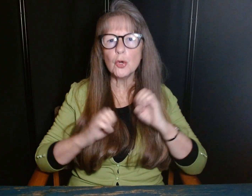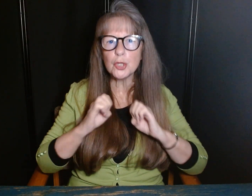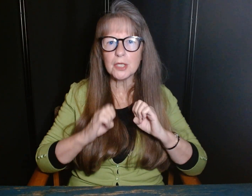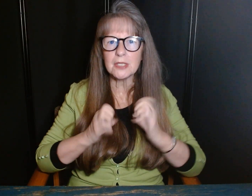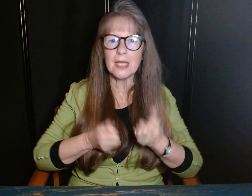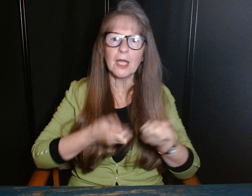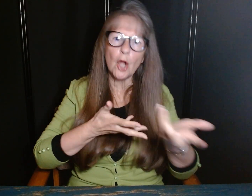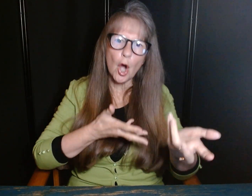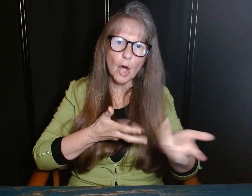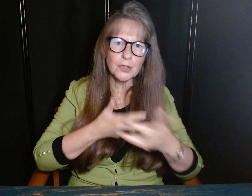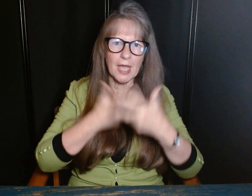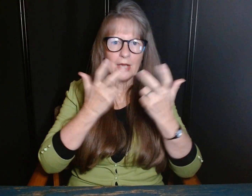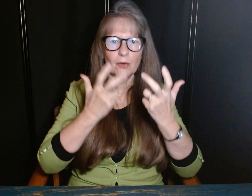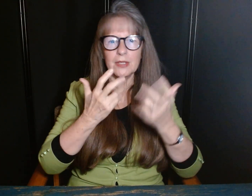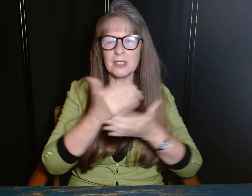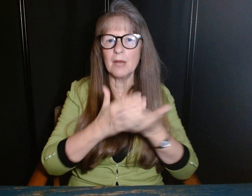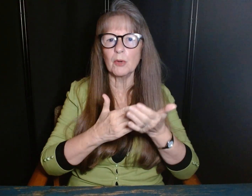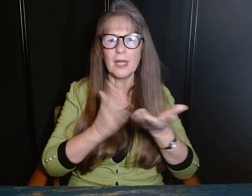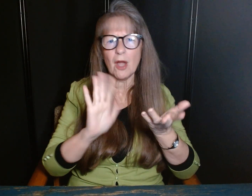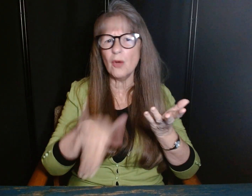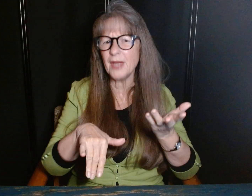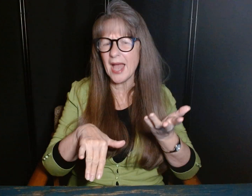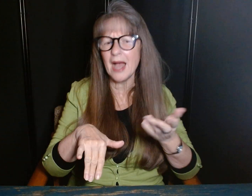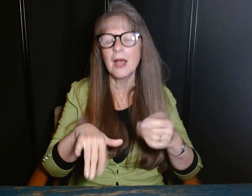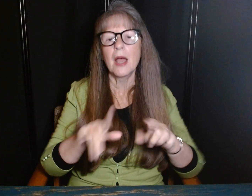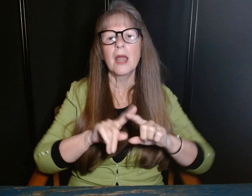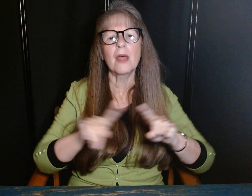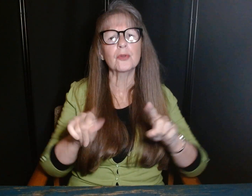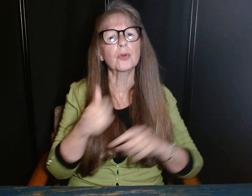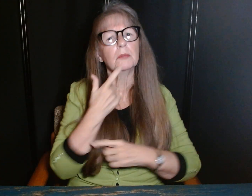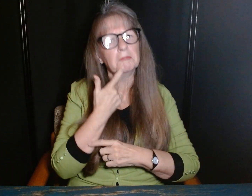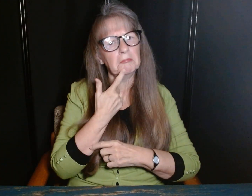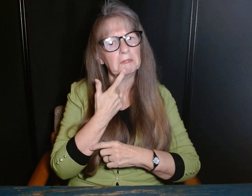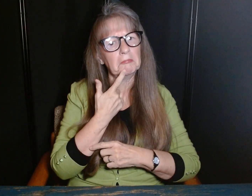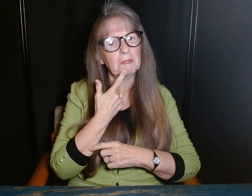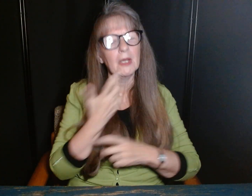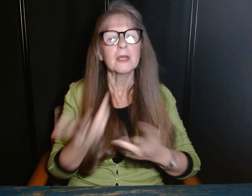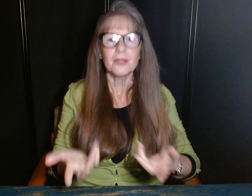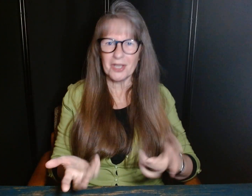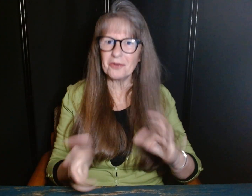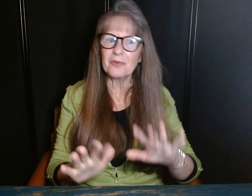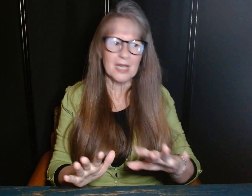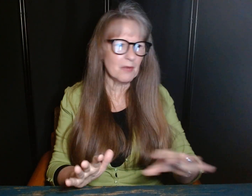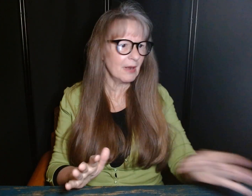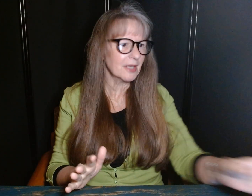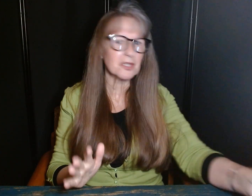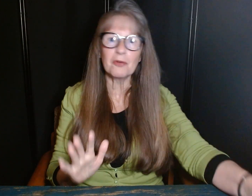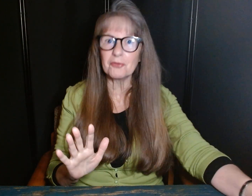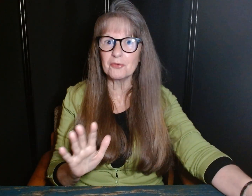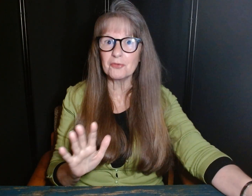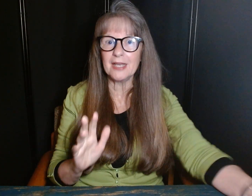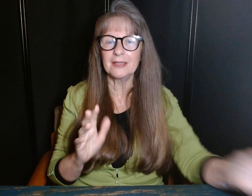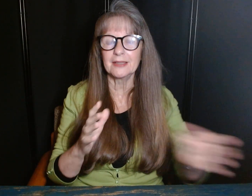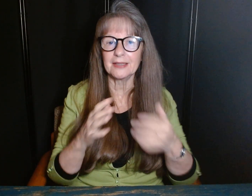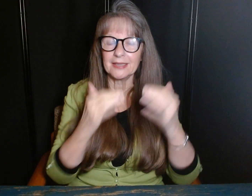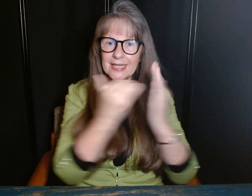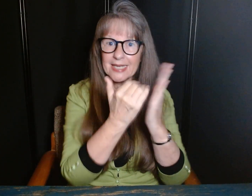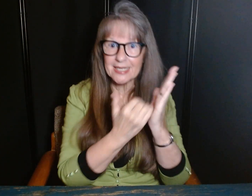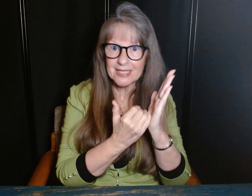emotions that can cause anger. And some are like, oh yeah, and others are going, hmm. So anyway, let's go through that list.